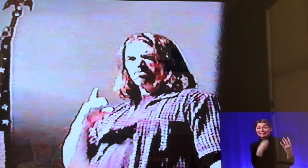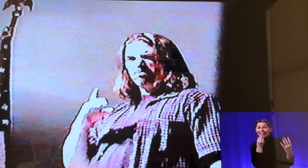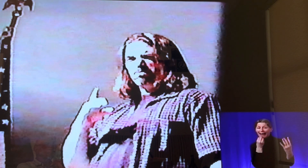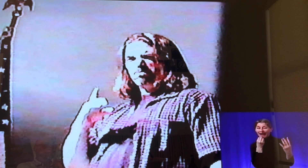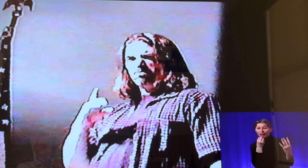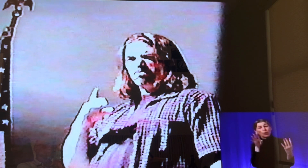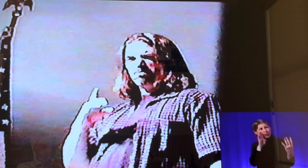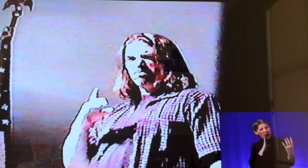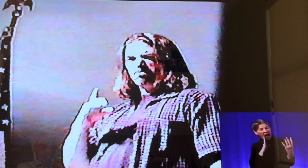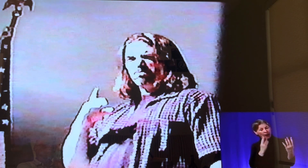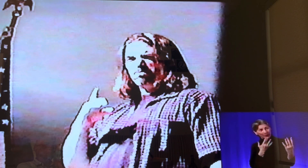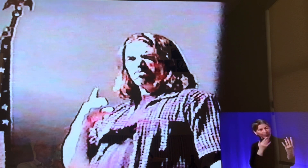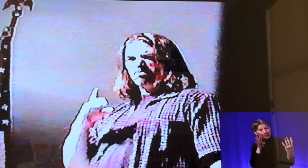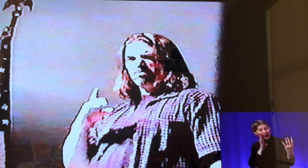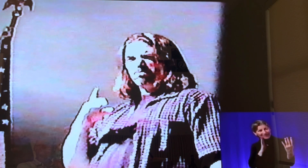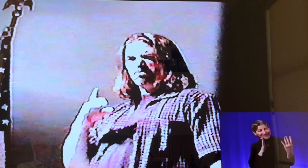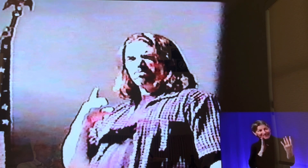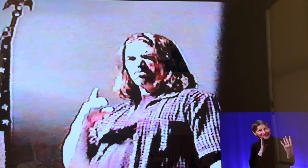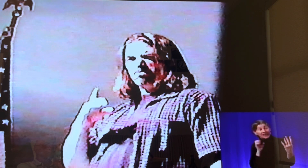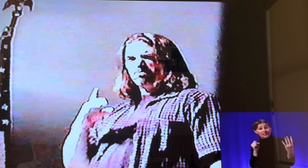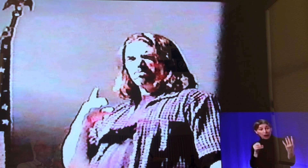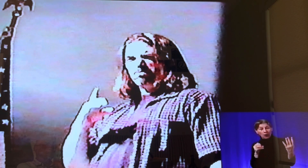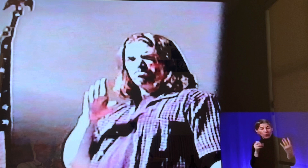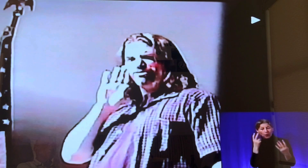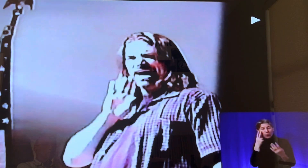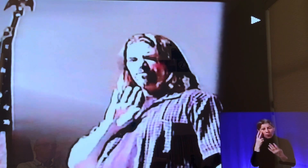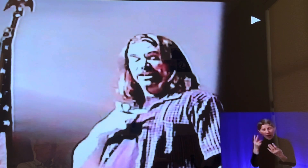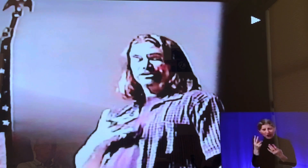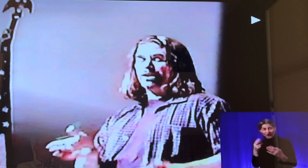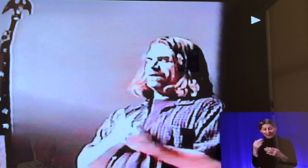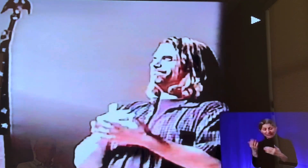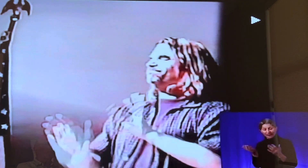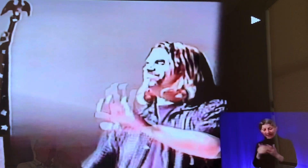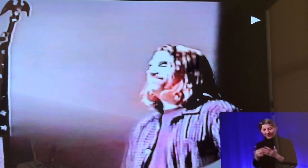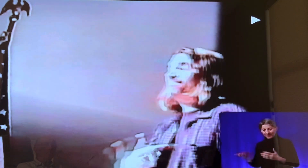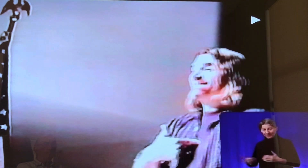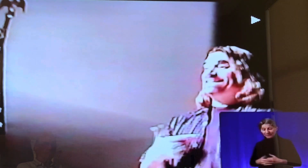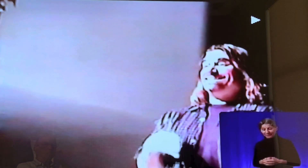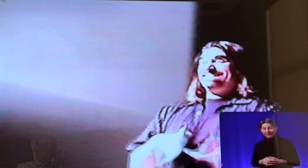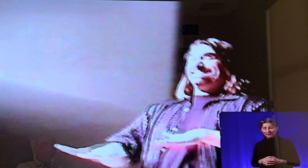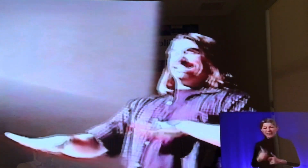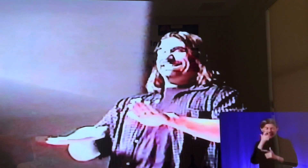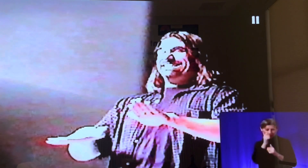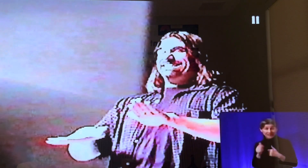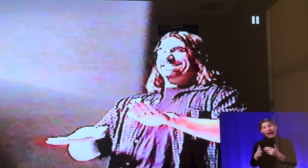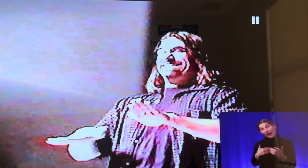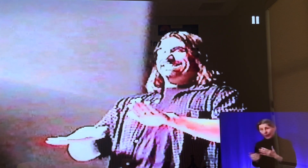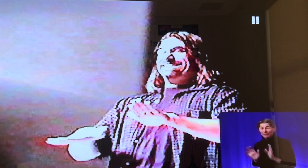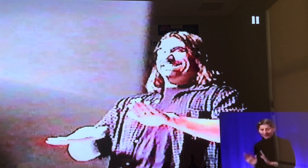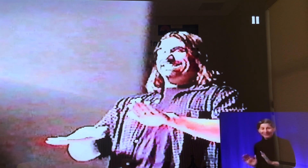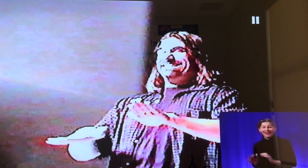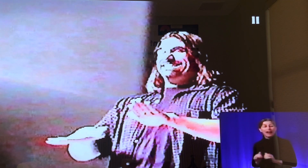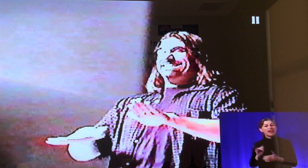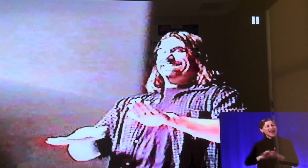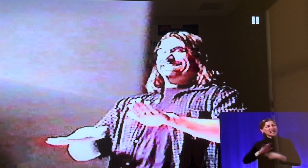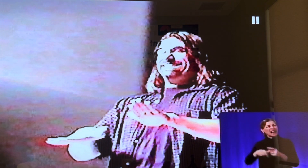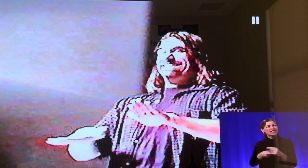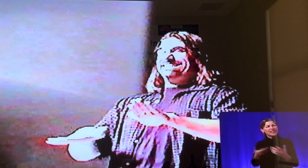brown. So we'll watch him go through on this piece now. Yeah, it was interesting. Anyway, that kind of thing you really have to do with your